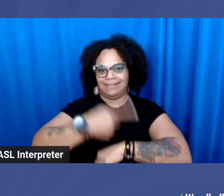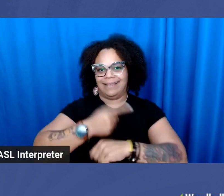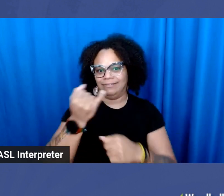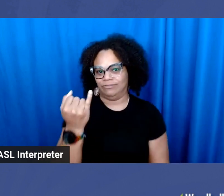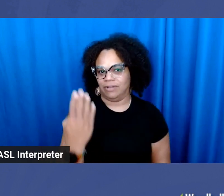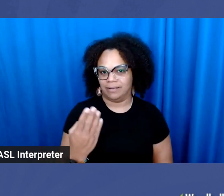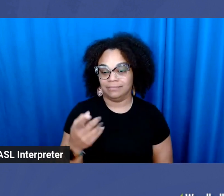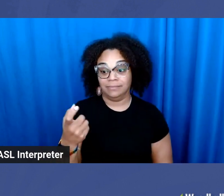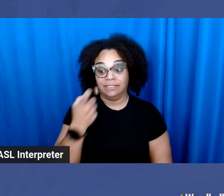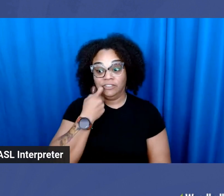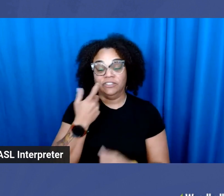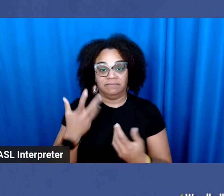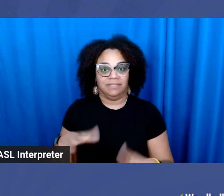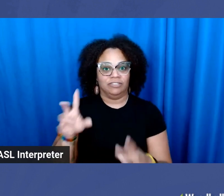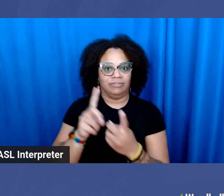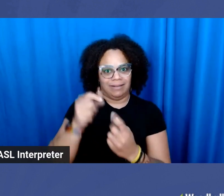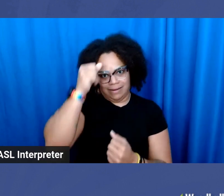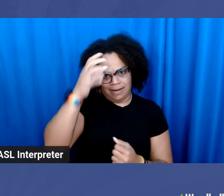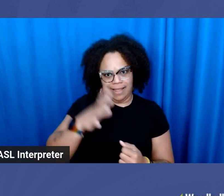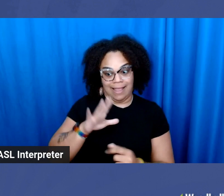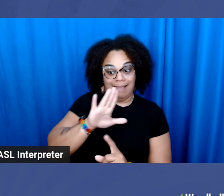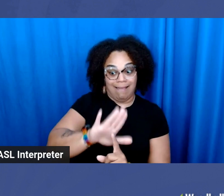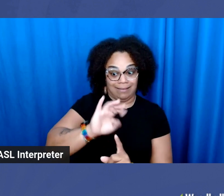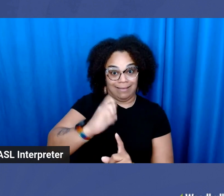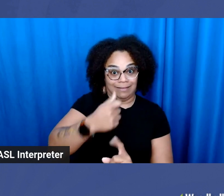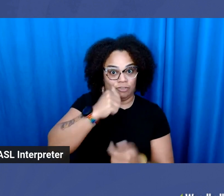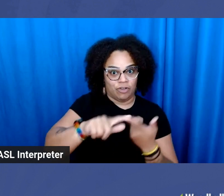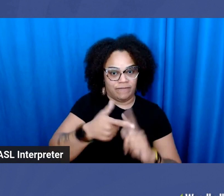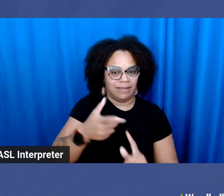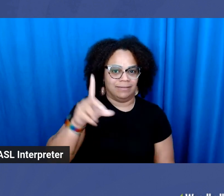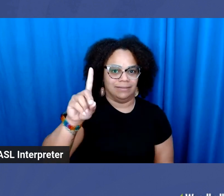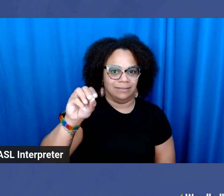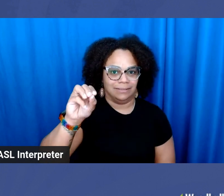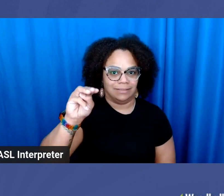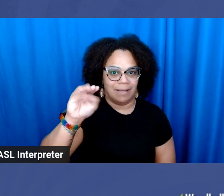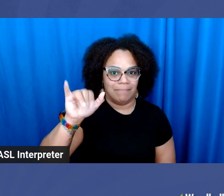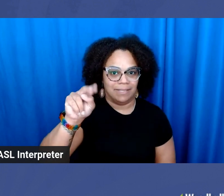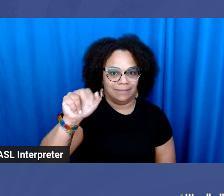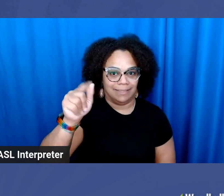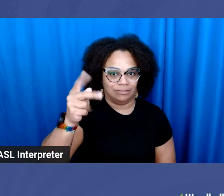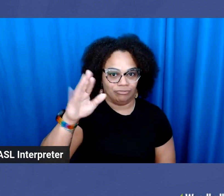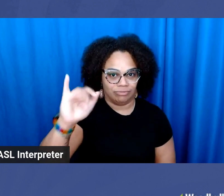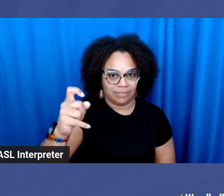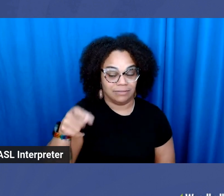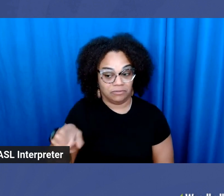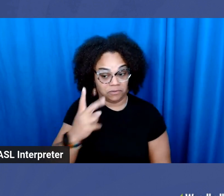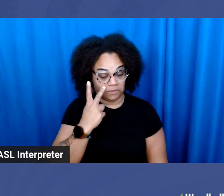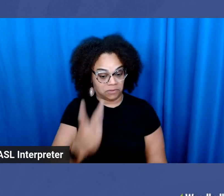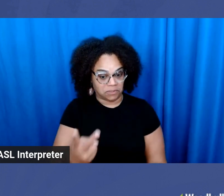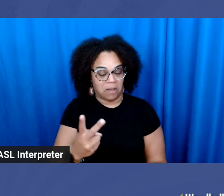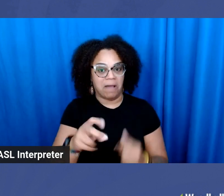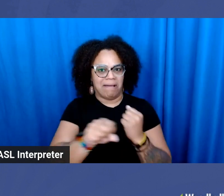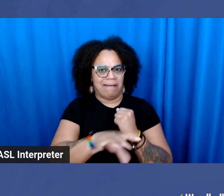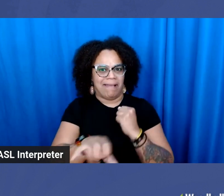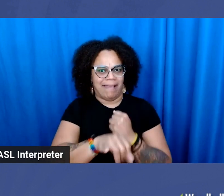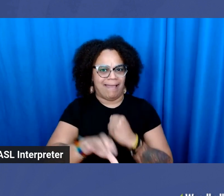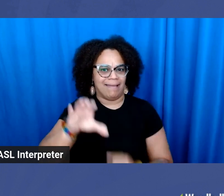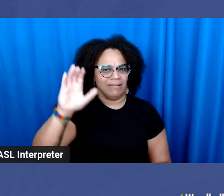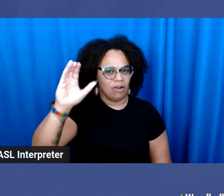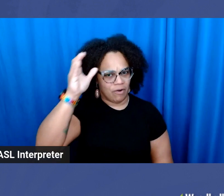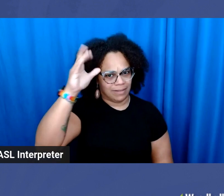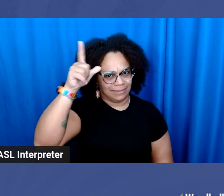whose ex-girlfriend had been a dominatrix. So when she saw a classified ad on Craigslist for dom work, she decided to